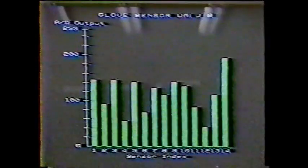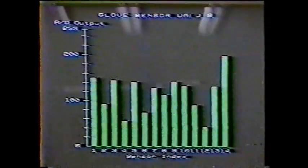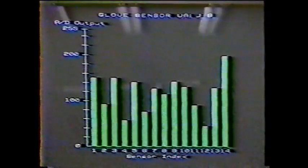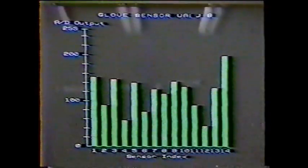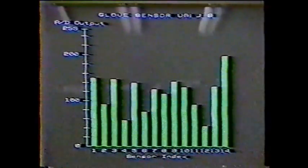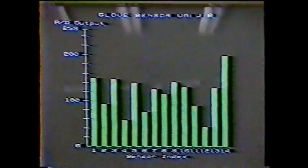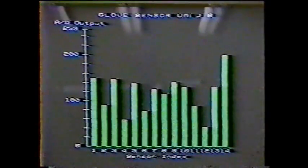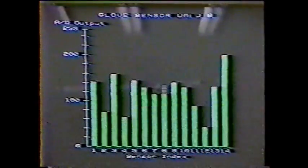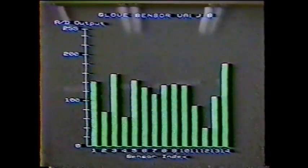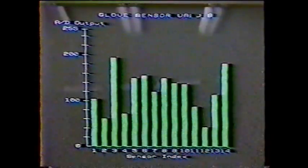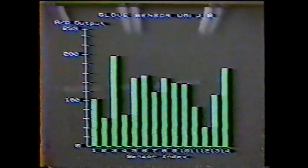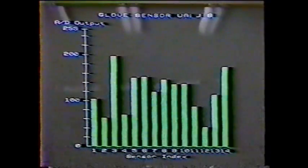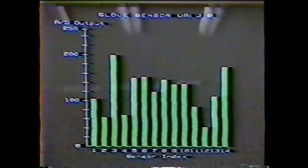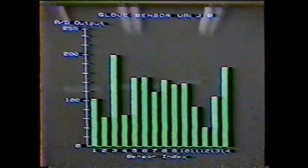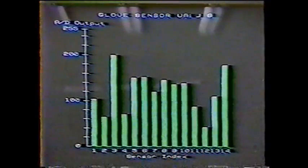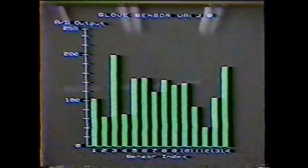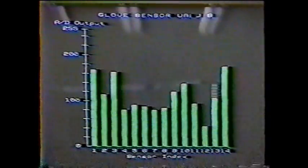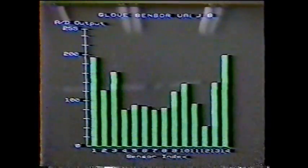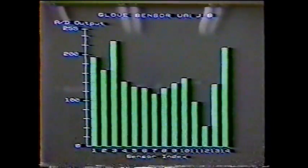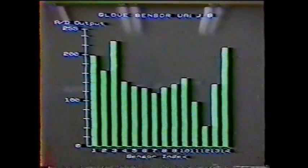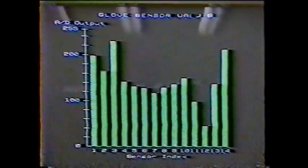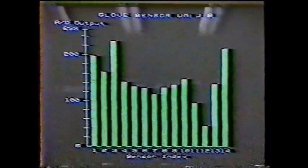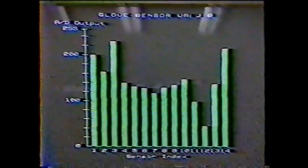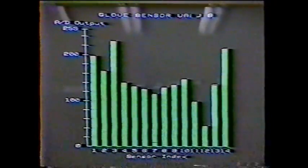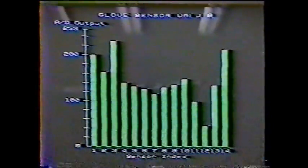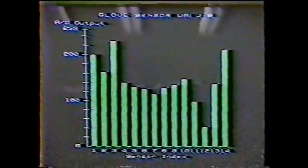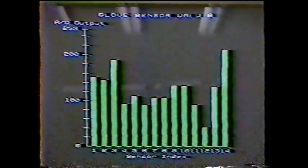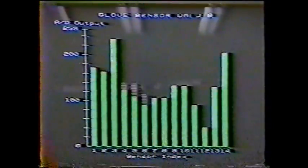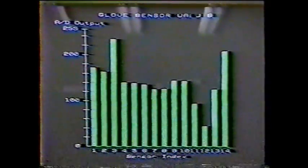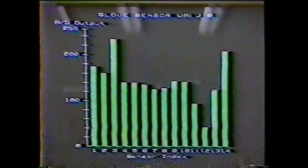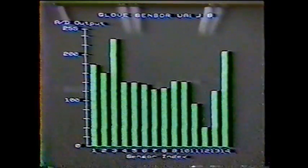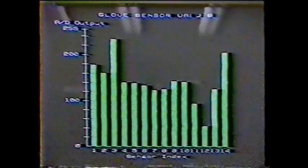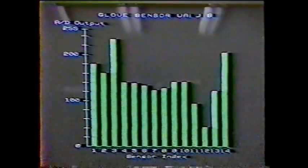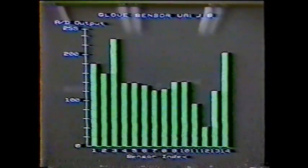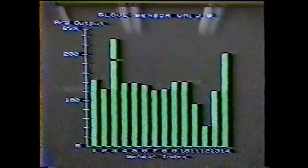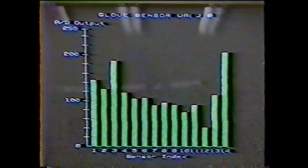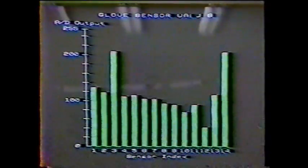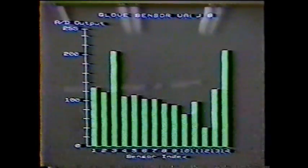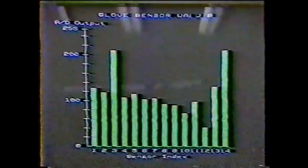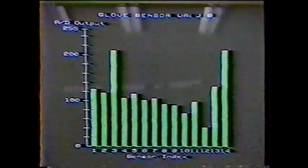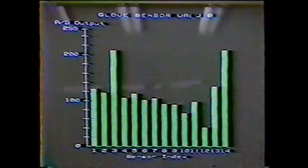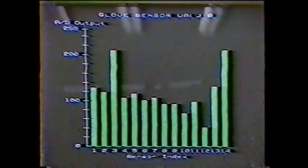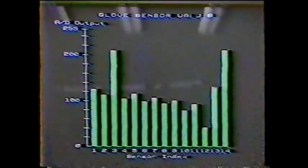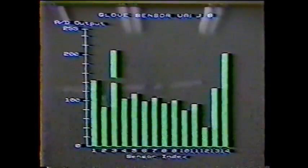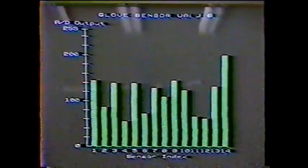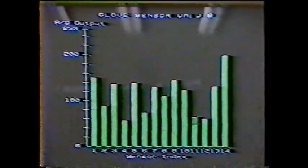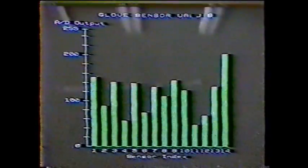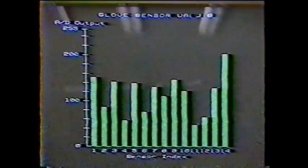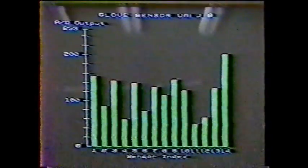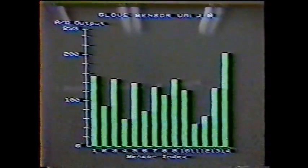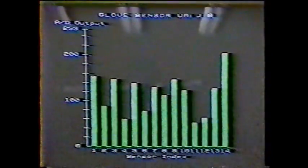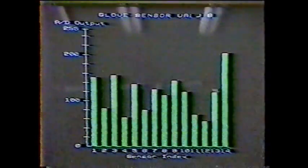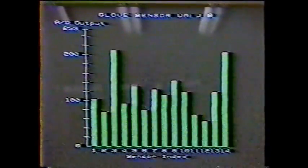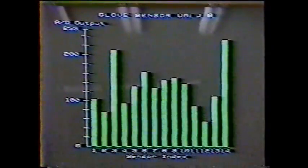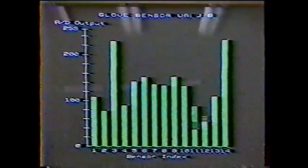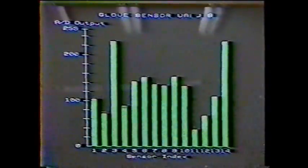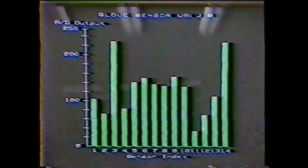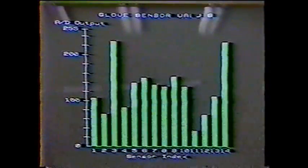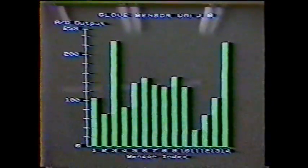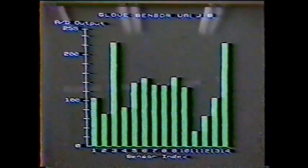on the screen shows the voltage from each of the 14 sensors for every letter she shapes. N. These patterns are then stored in the